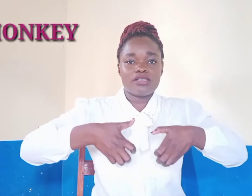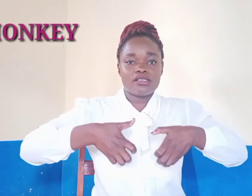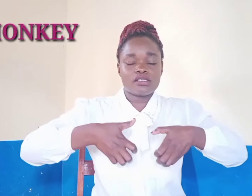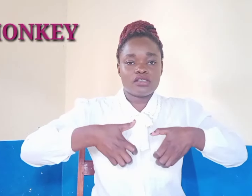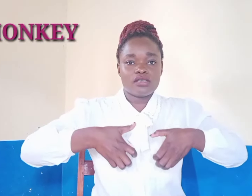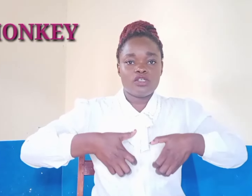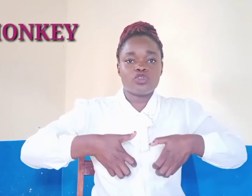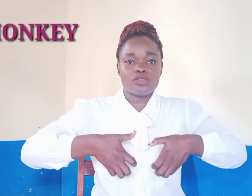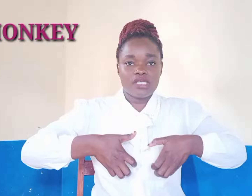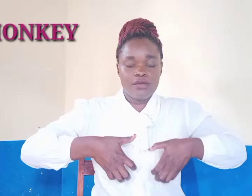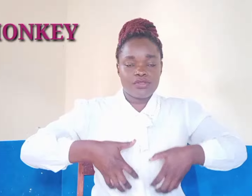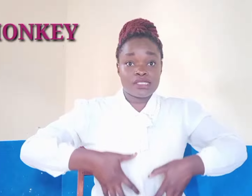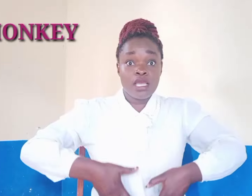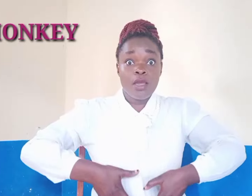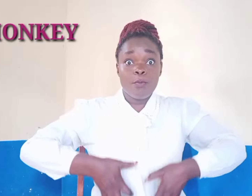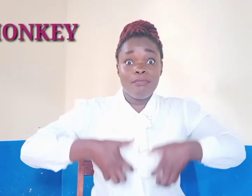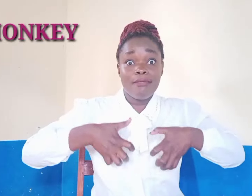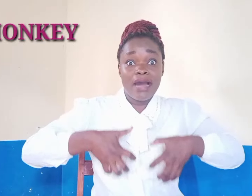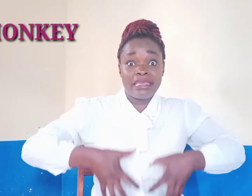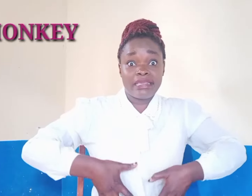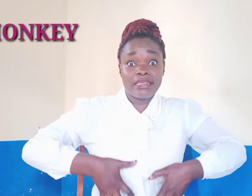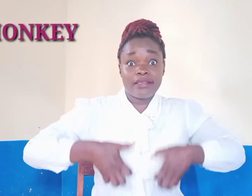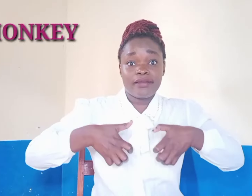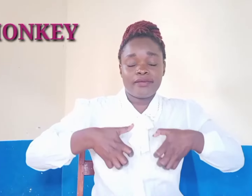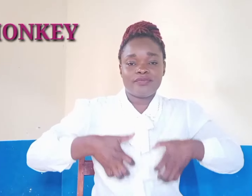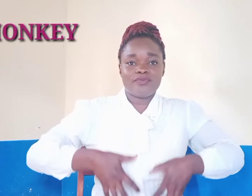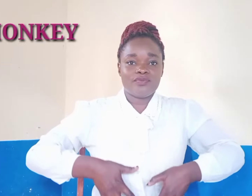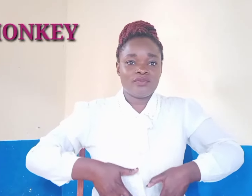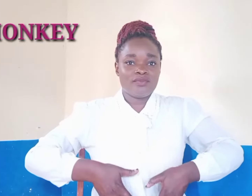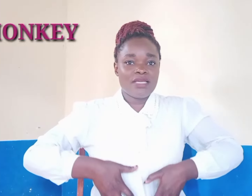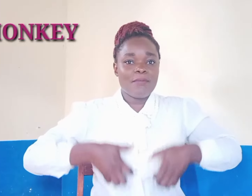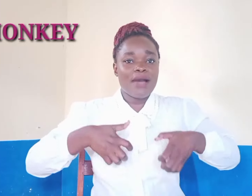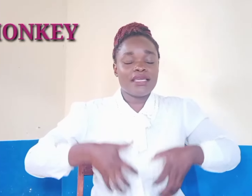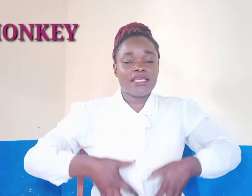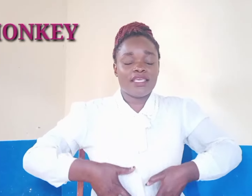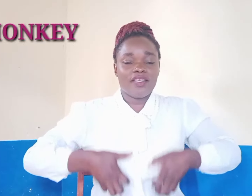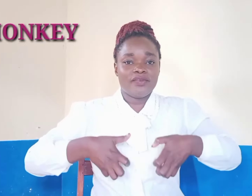upwards, 2 times, monkey, monkey,